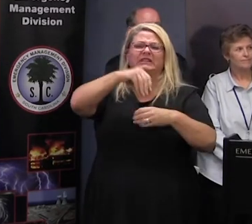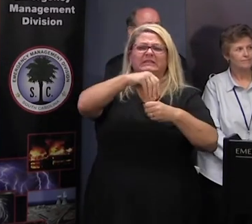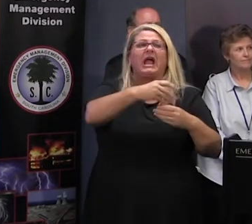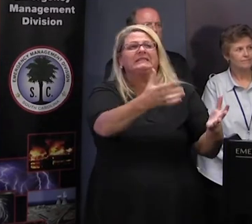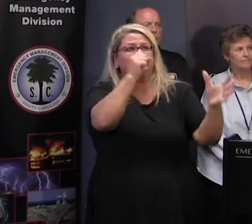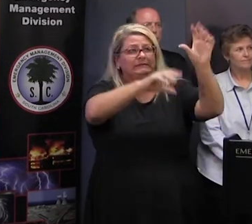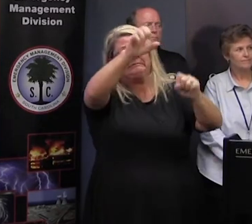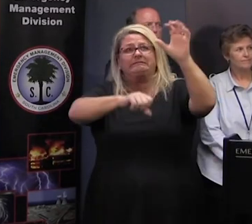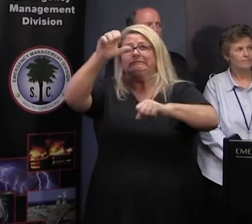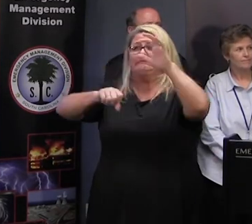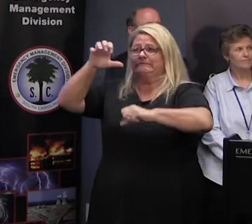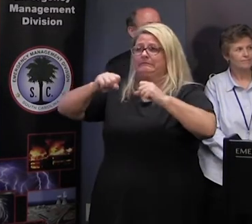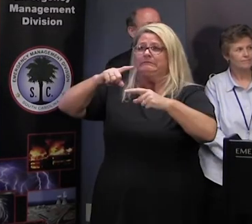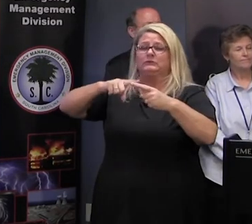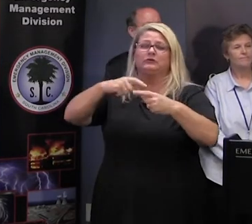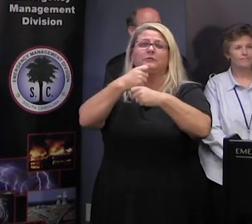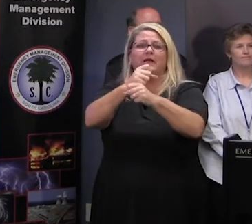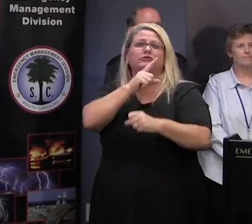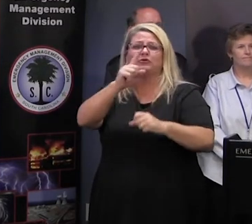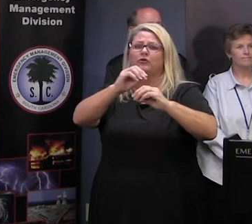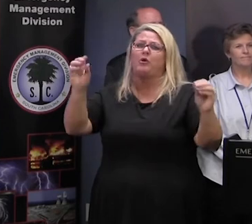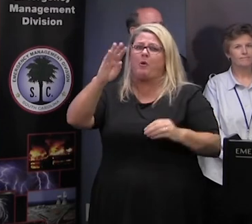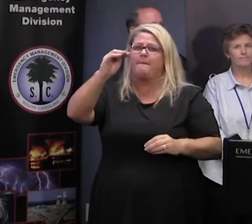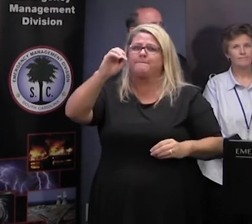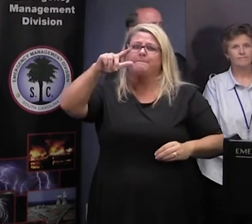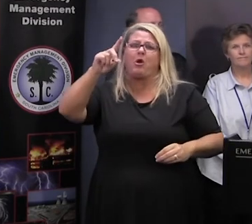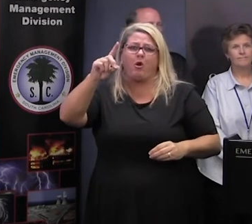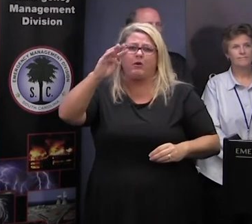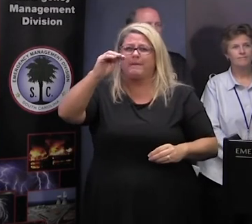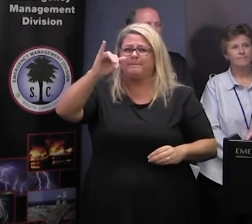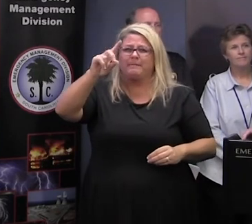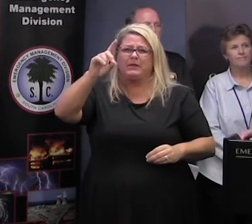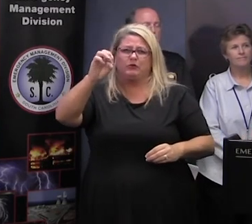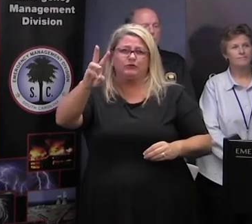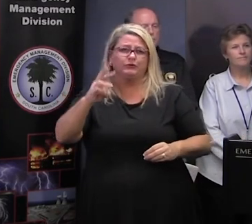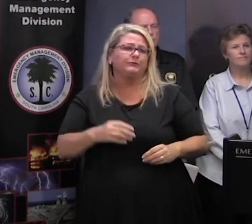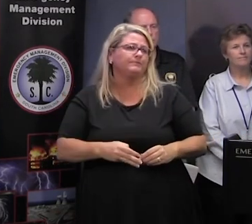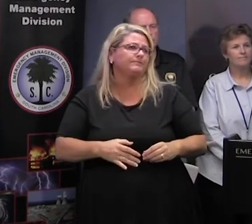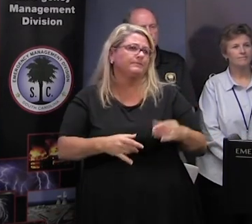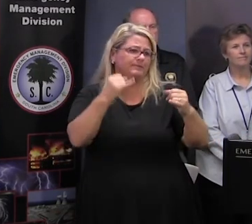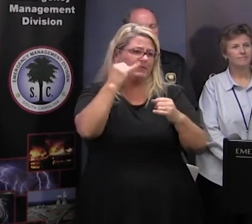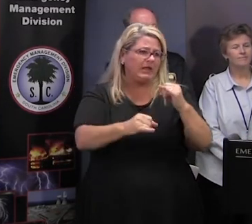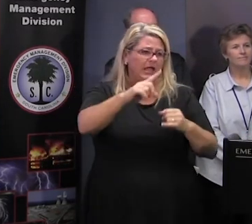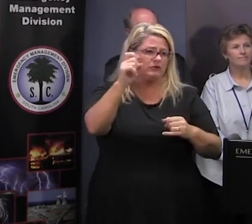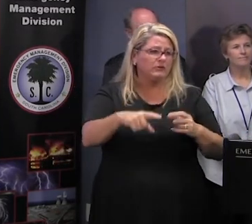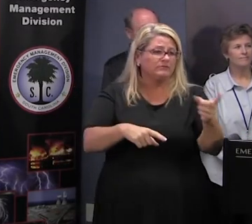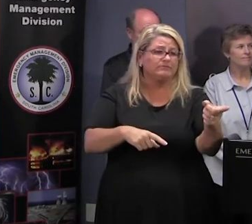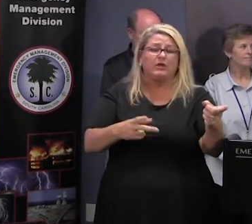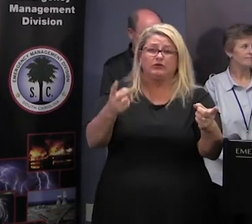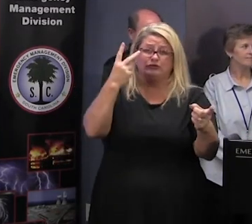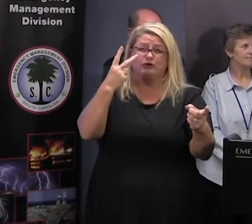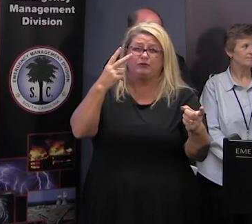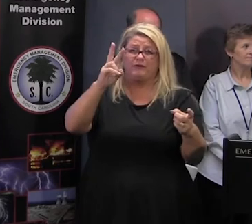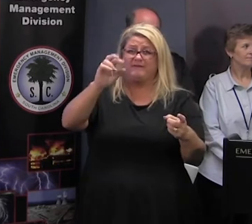getting anything in there that could create mold or mildew. Last question. Governor, as far as the two van deaths in Horry County, a lot of